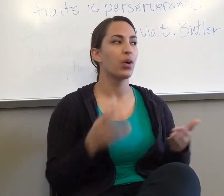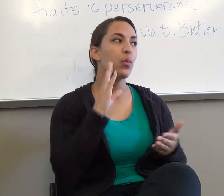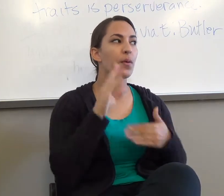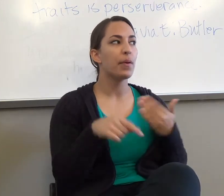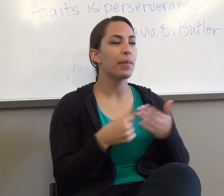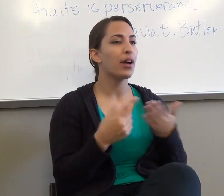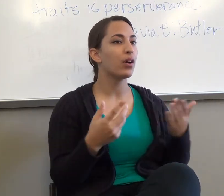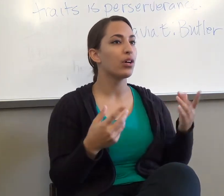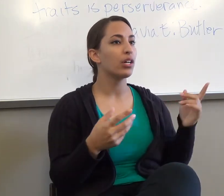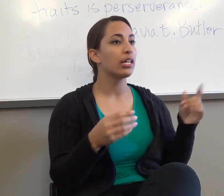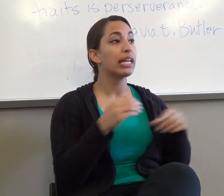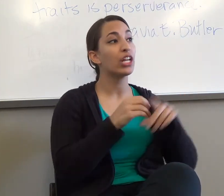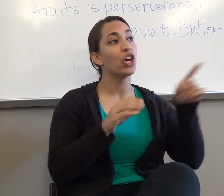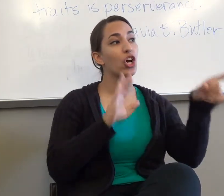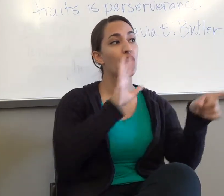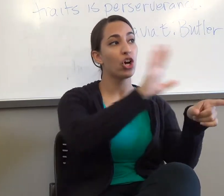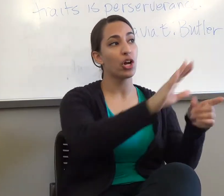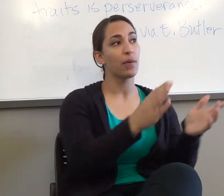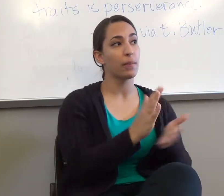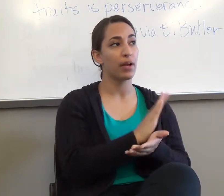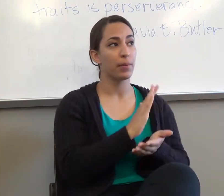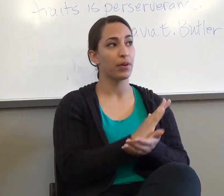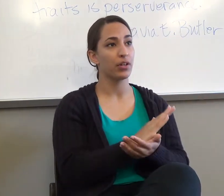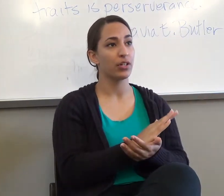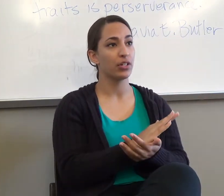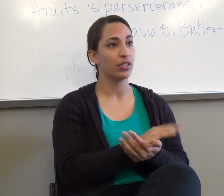In Karina's paper, she's gonna do that.